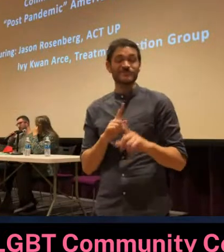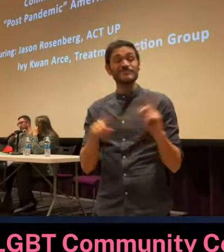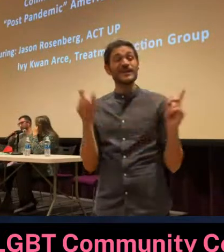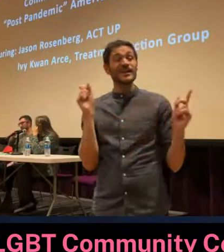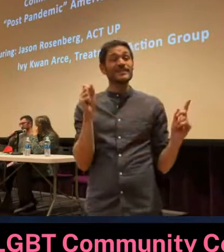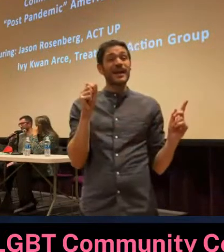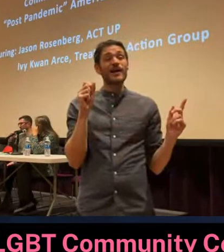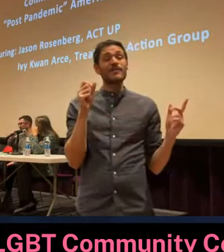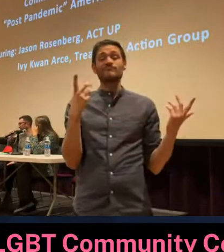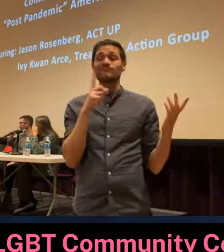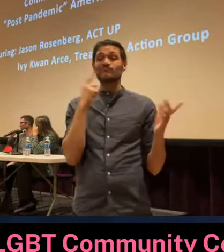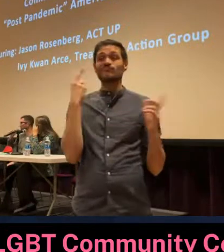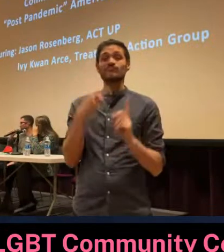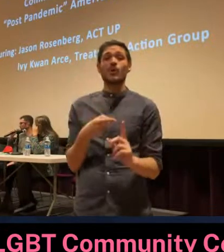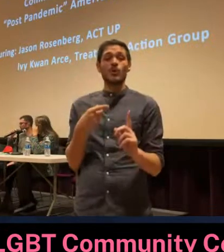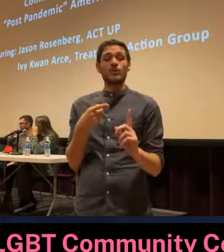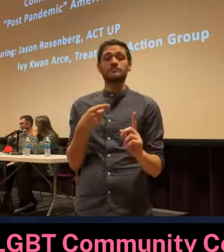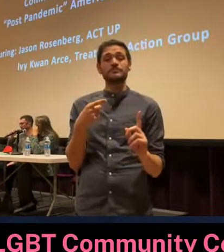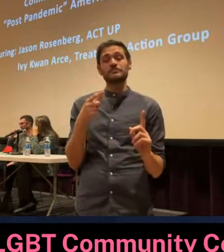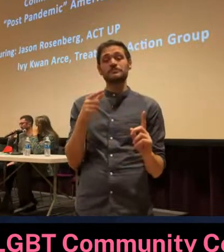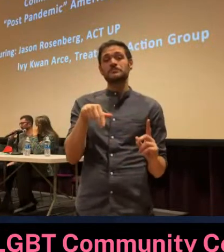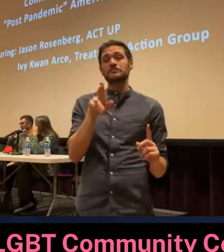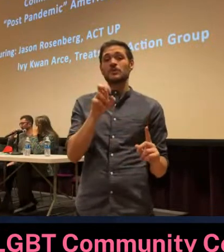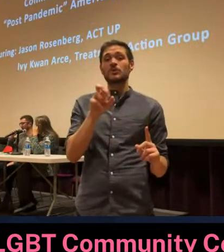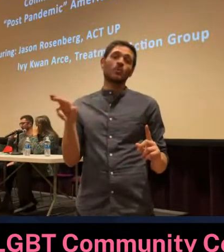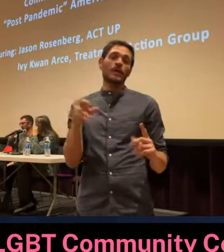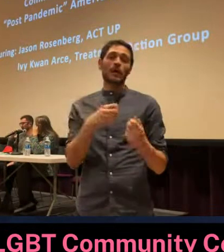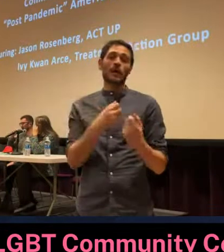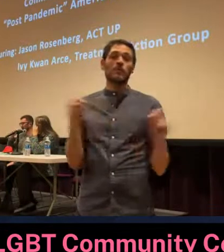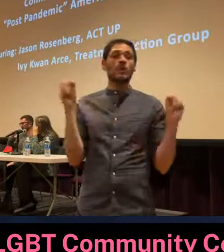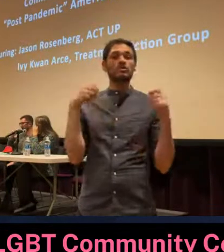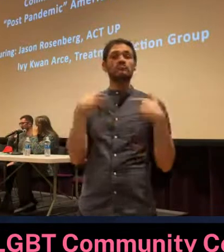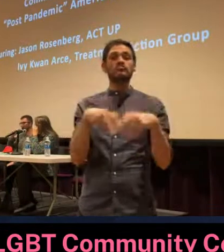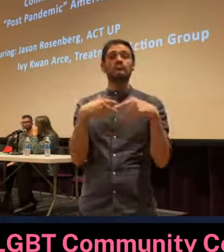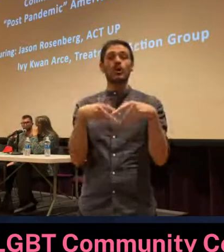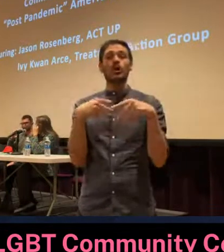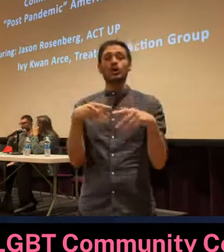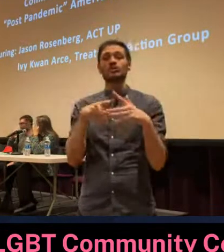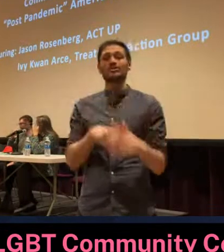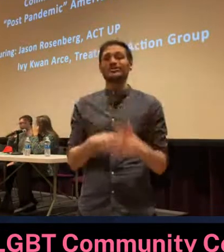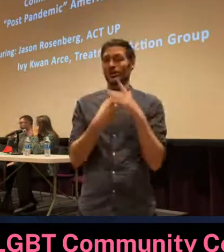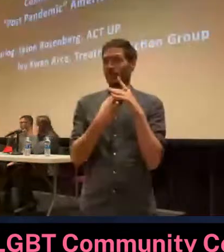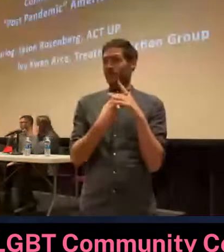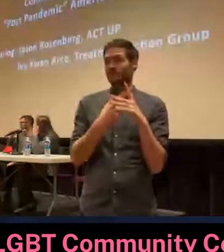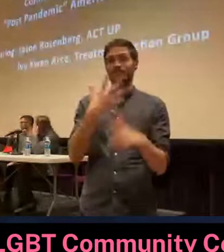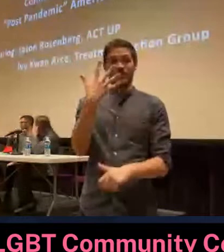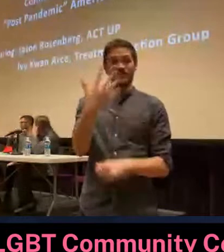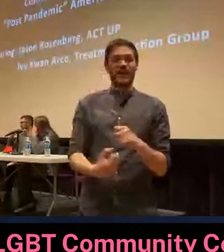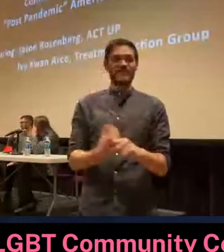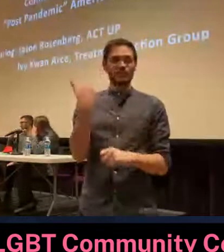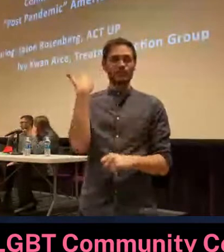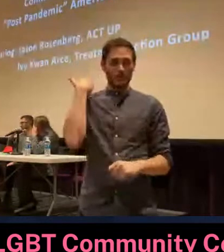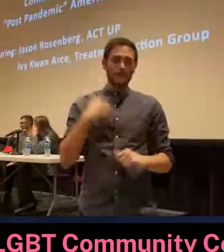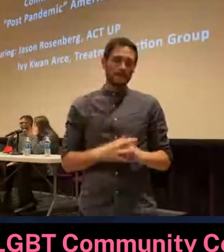basically, Career Liberation March started about 5 years ago.